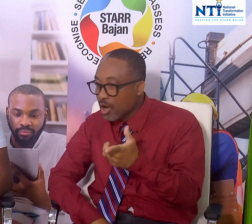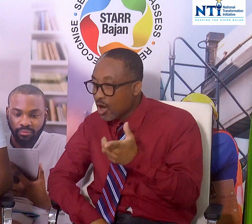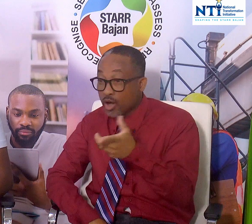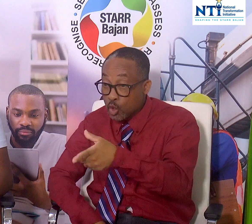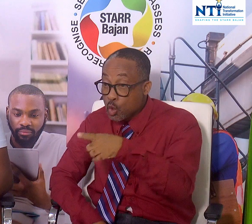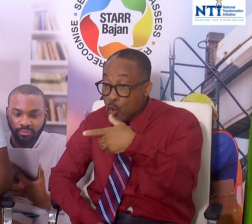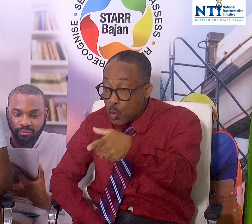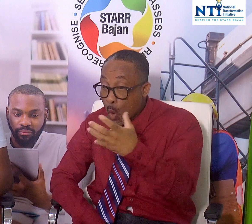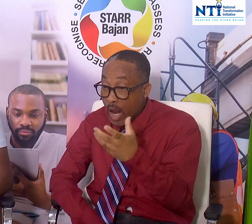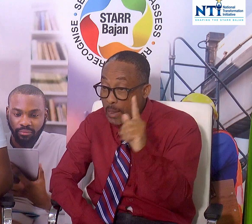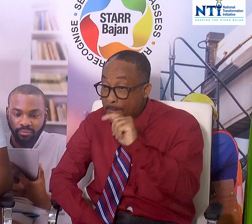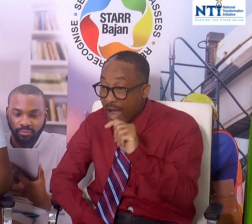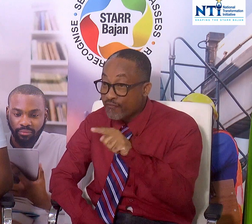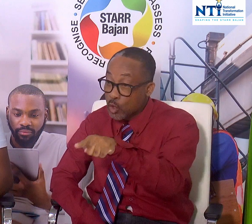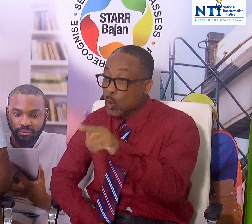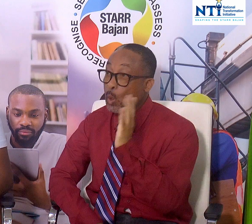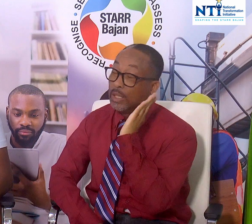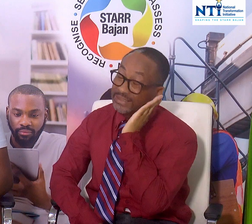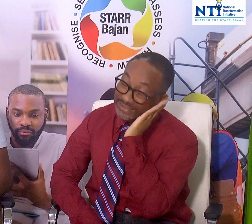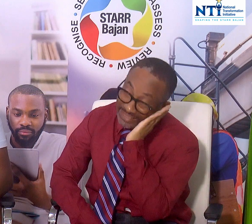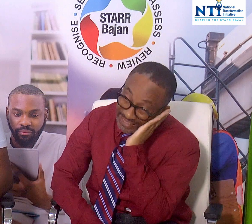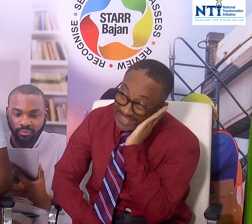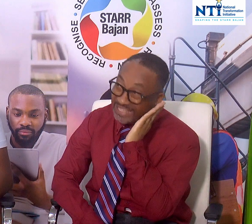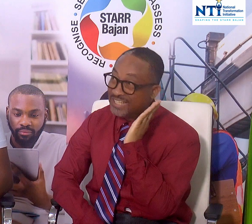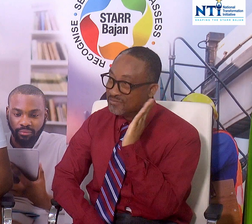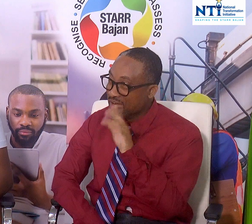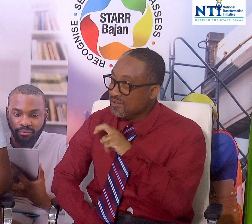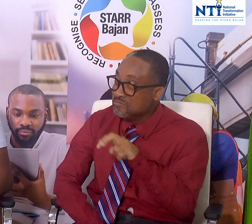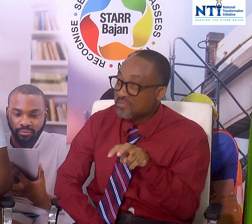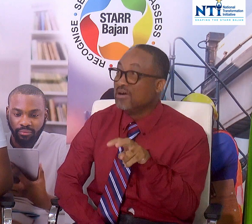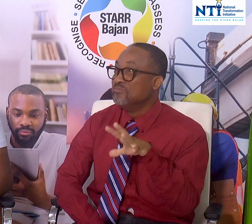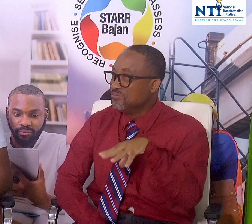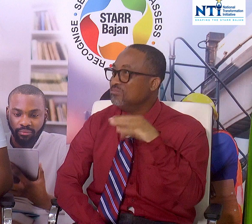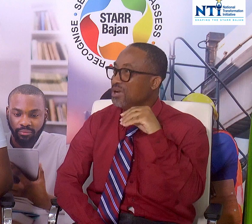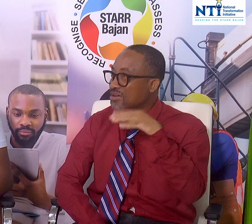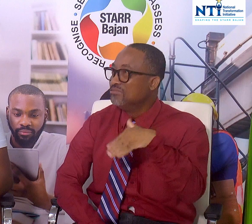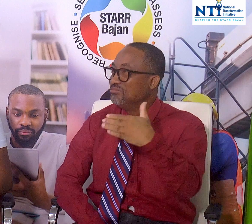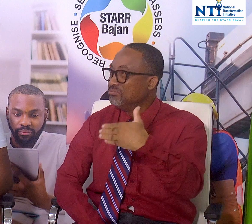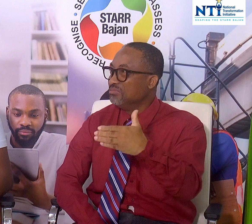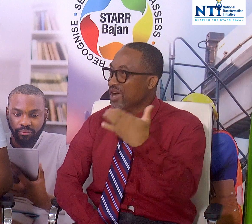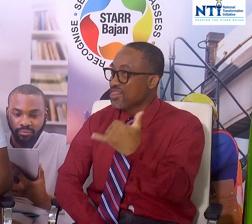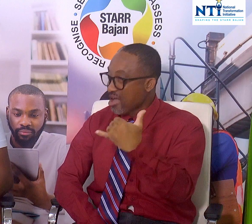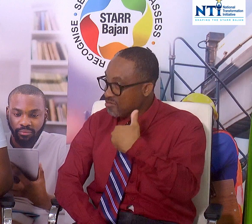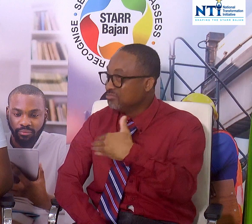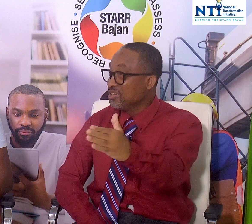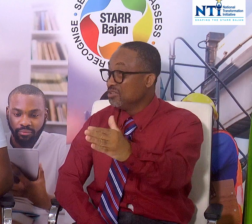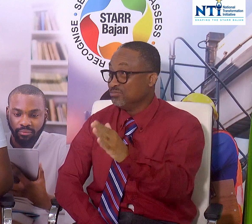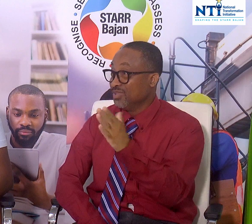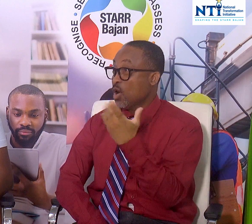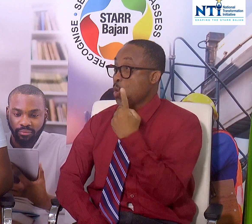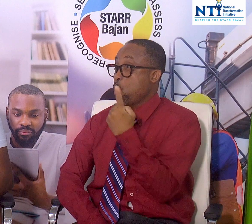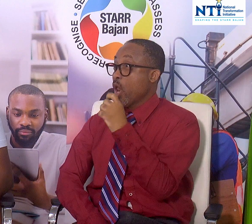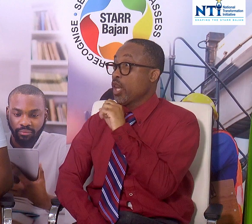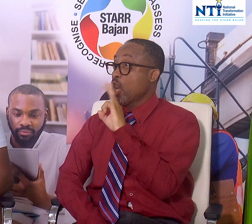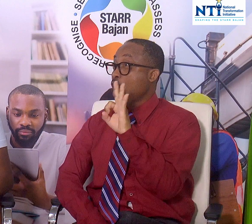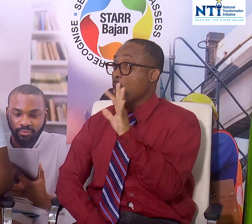book. And, you know, we would open the book and learn different things. The sign for bathroom and